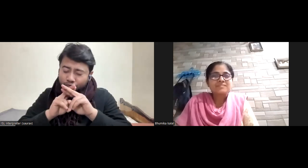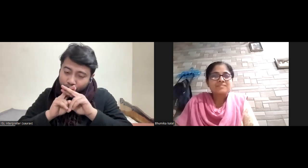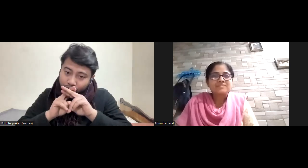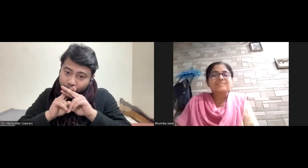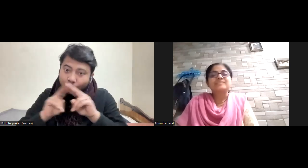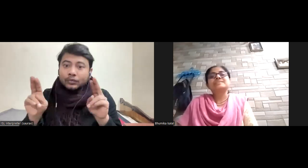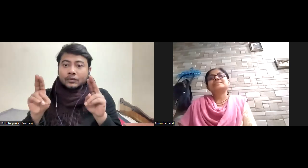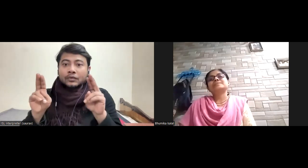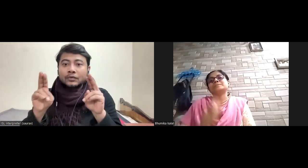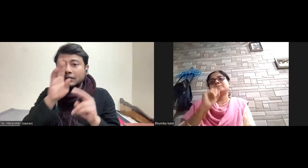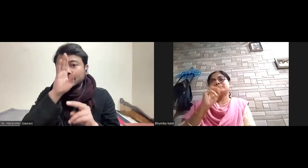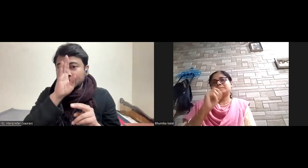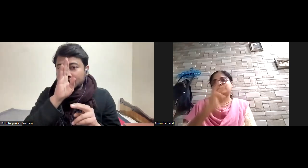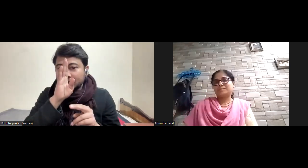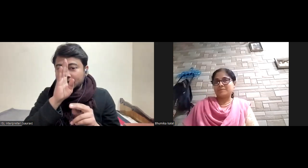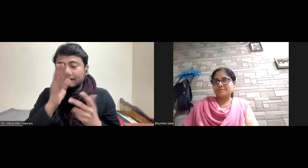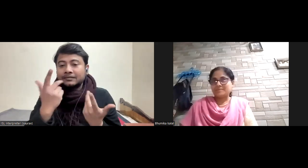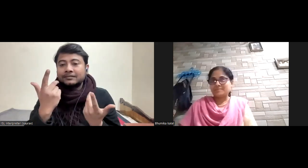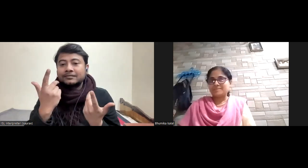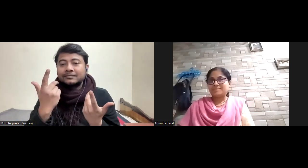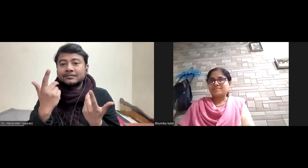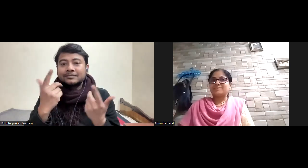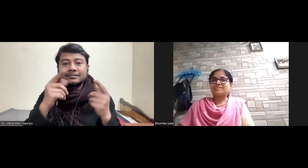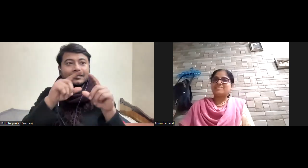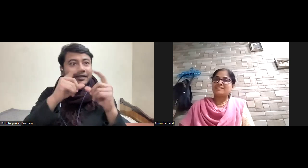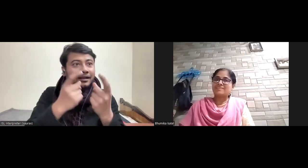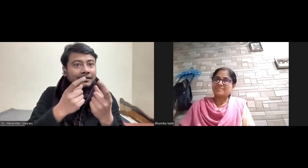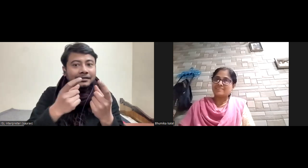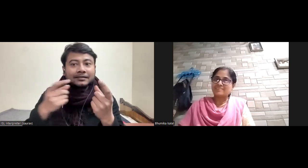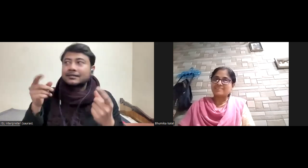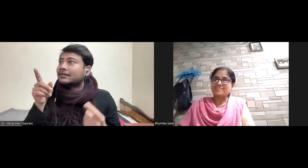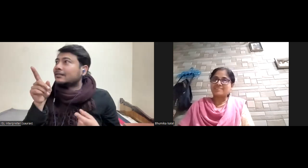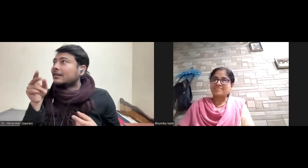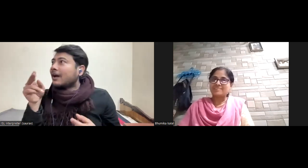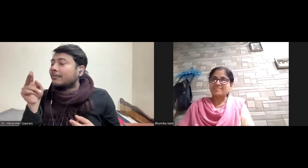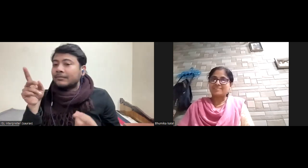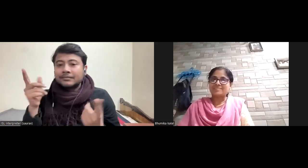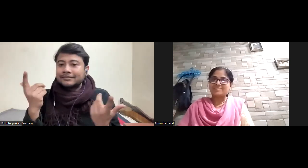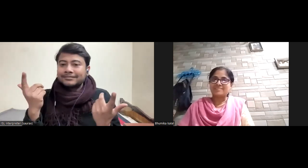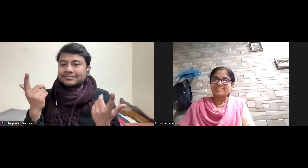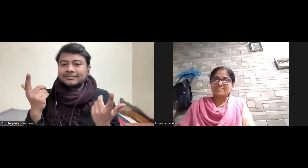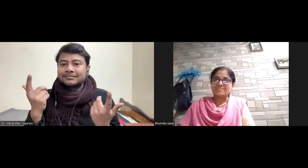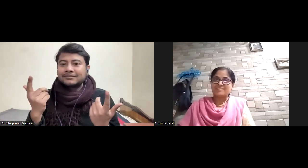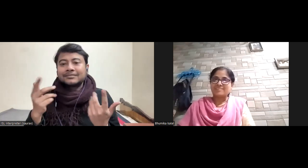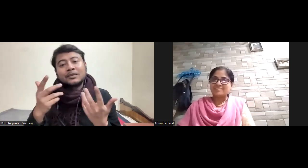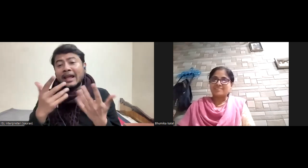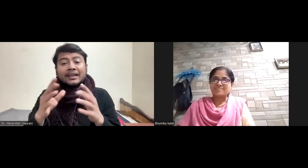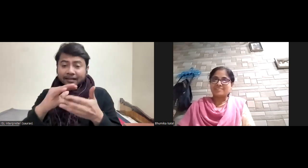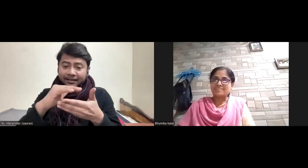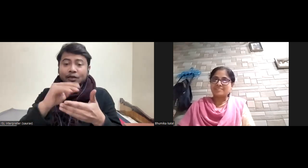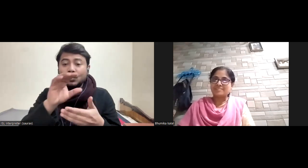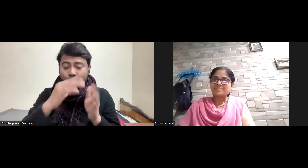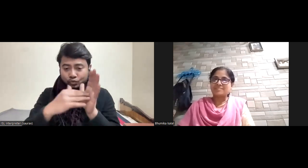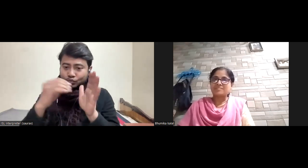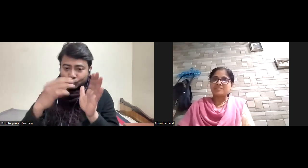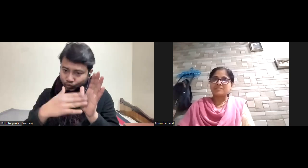Now your attention is divided between the class and the name. We're not supposed to do that. We're not supposed to watch TV, watch phone.